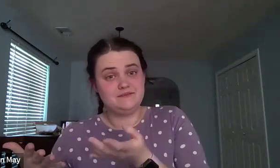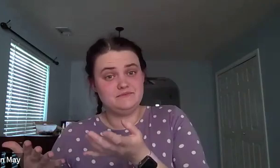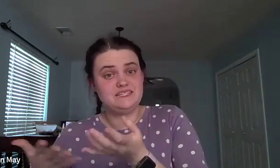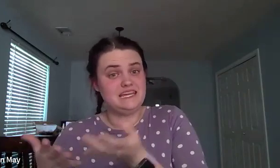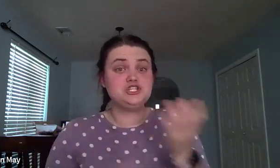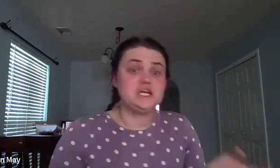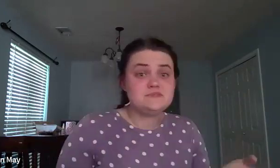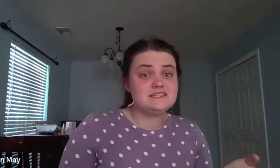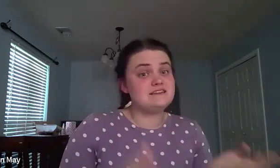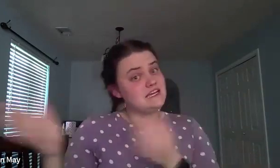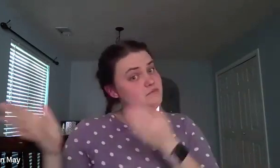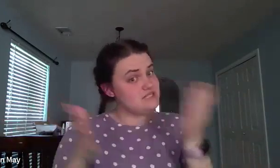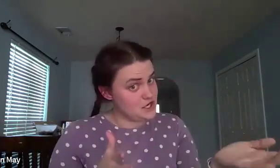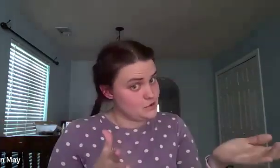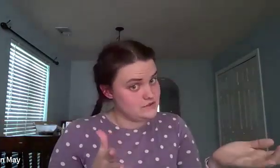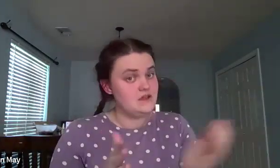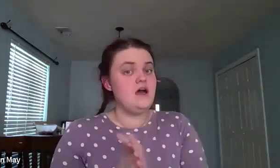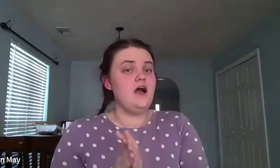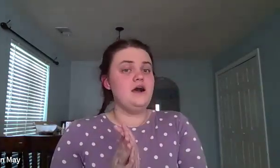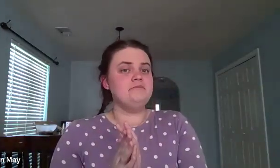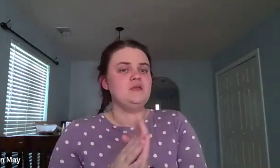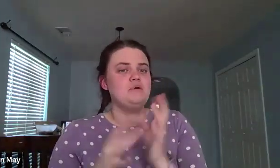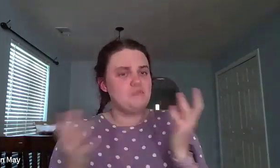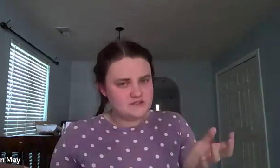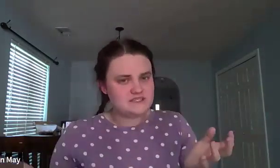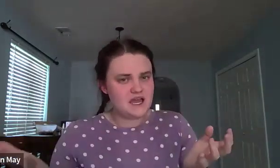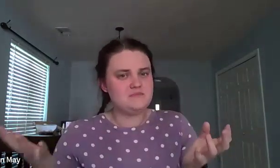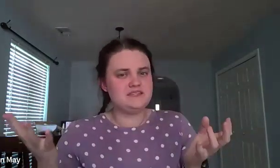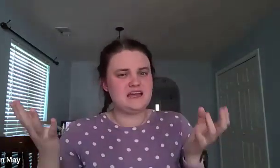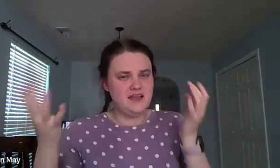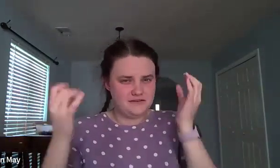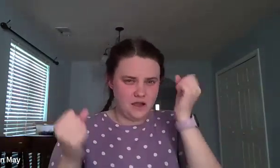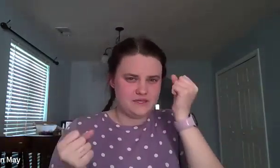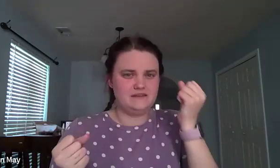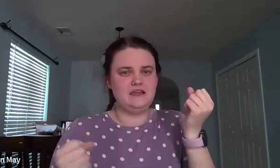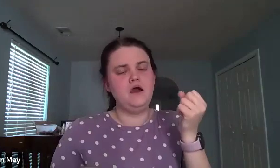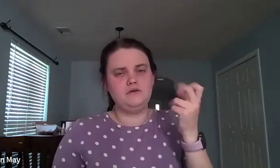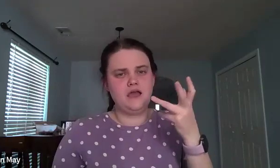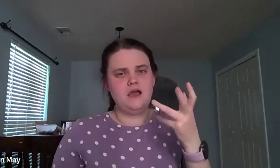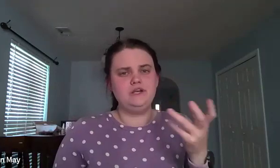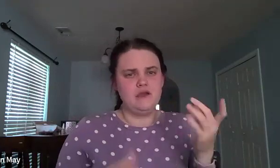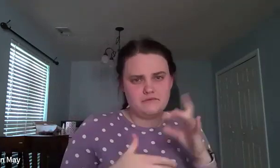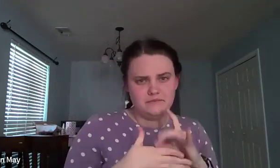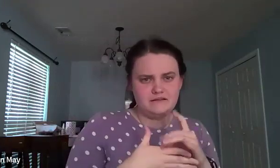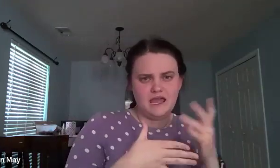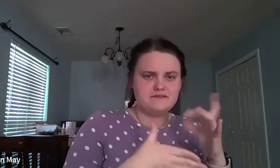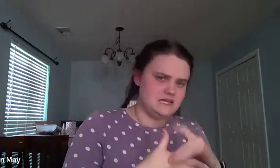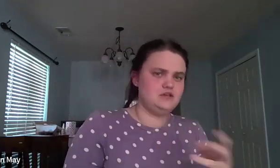and chips instead of steak and potatoes. But most of the time it's that kind of common, like, oh yeah, when you have meat, like have steak, you're going